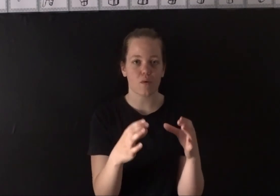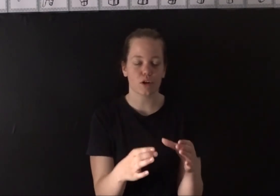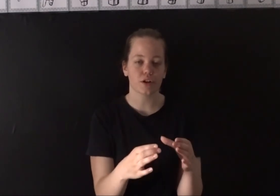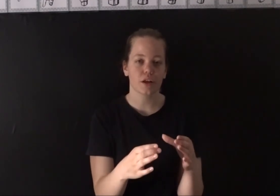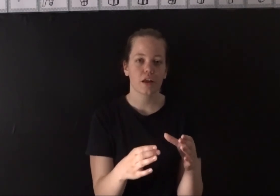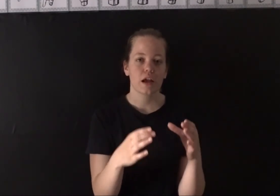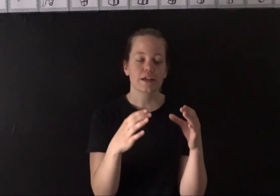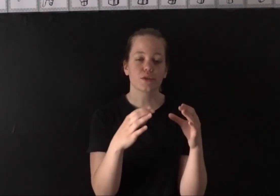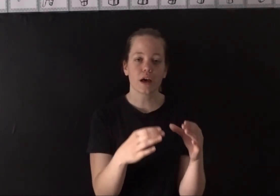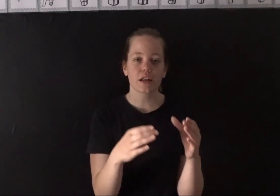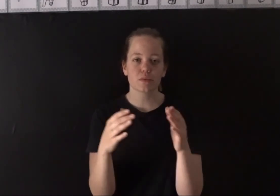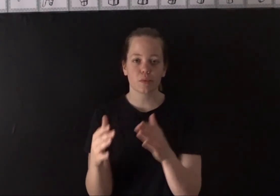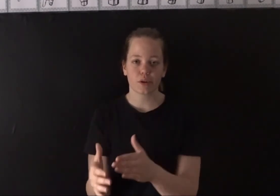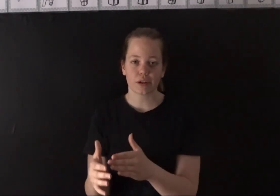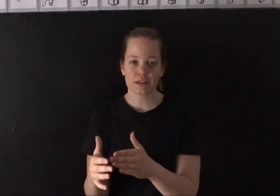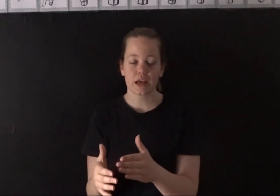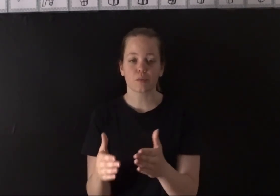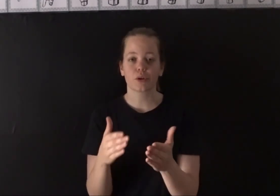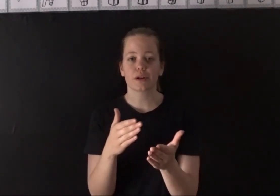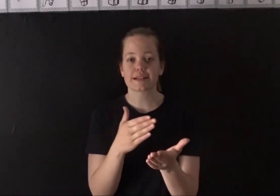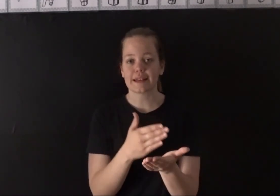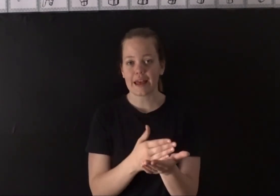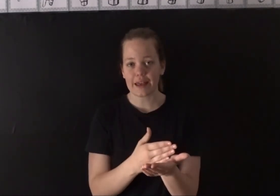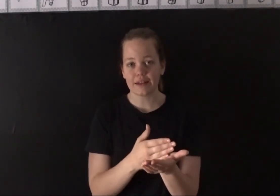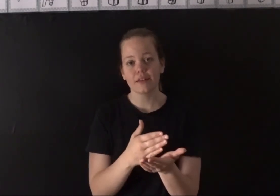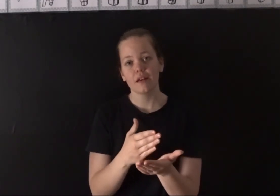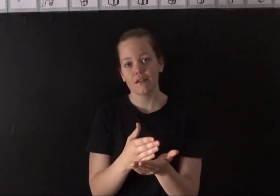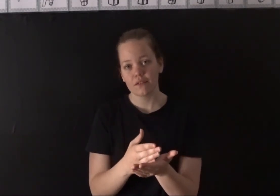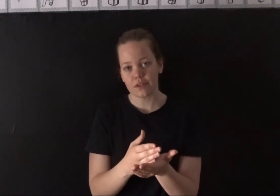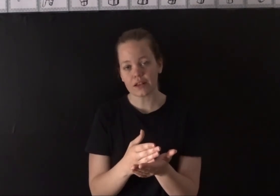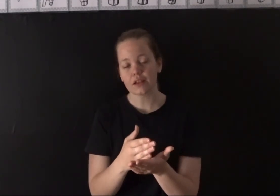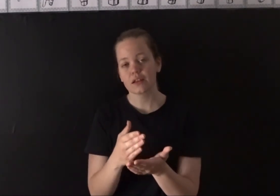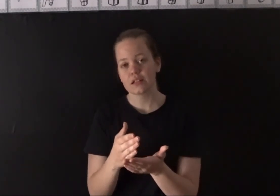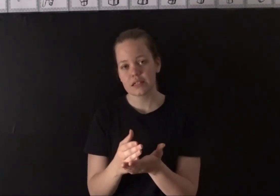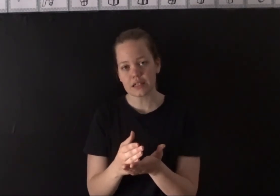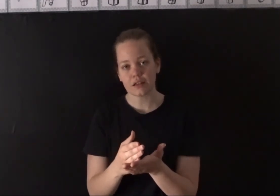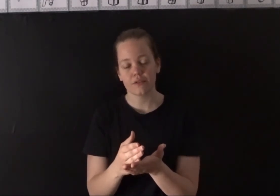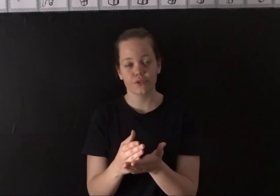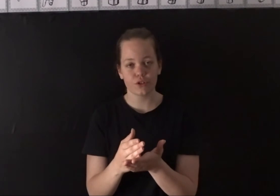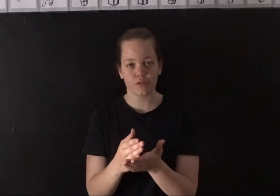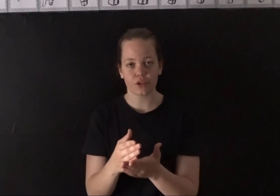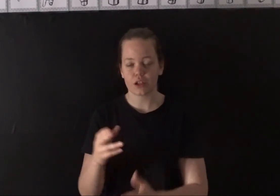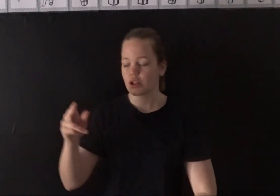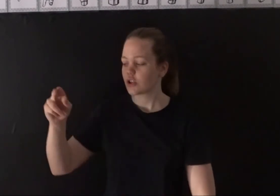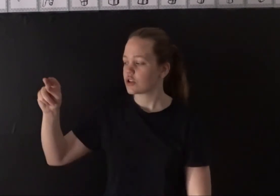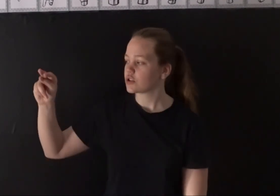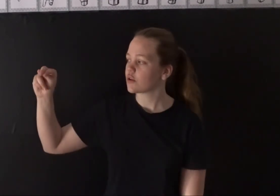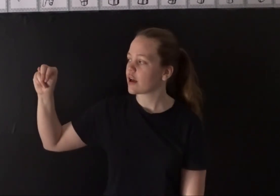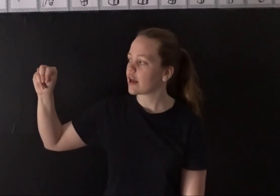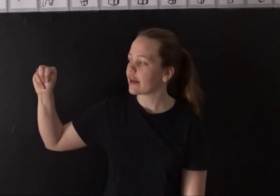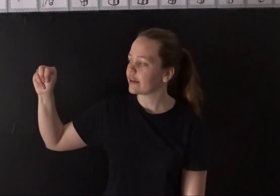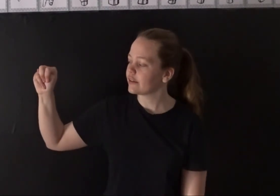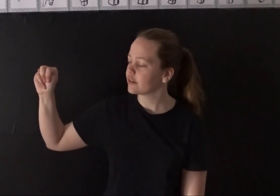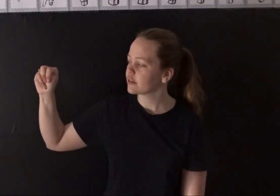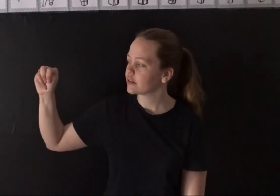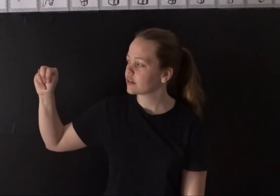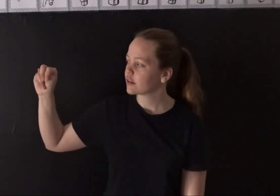word. So that is what we're going to sign. We're going to sign N-V-T for Nunavut. So